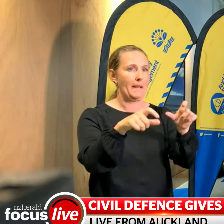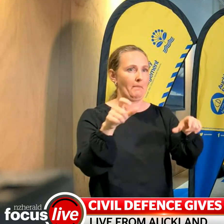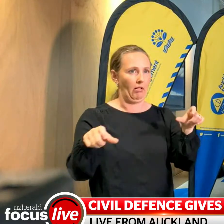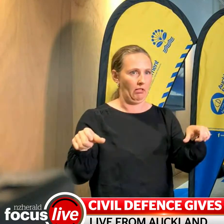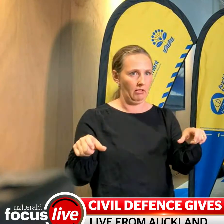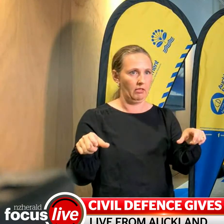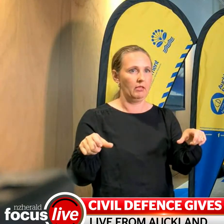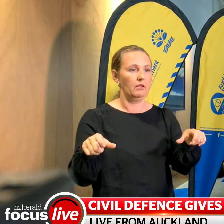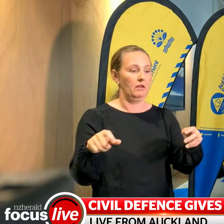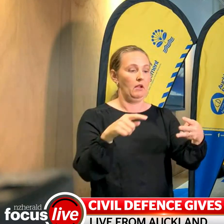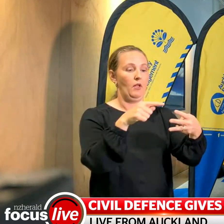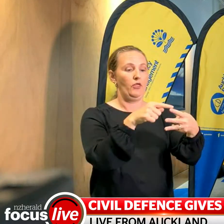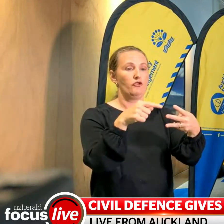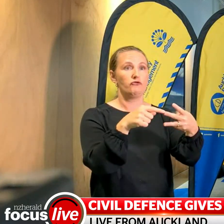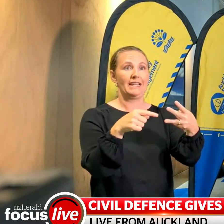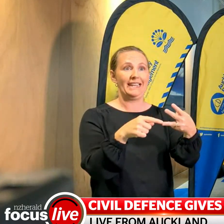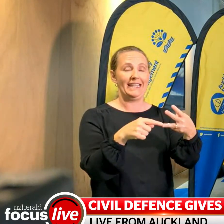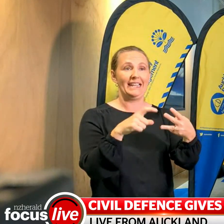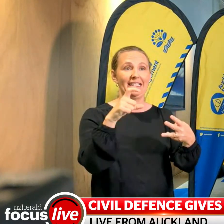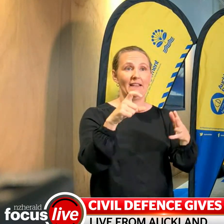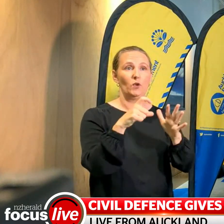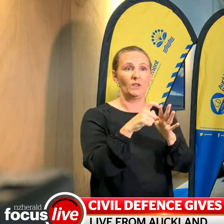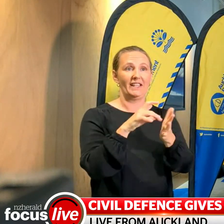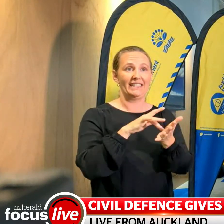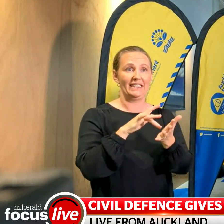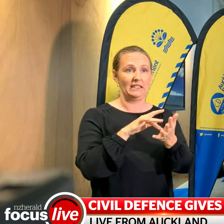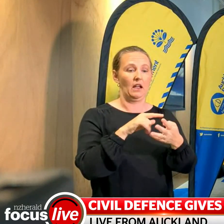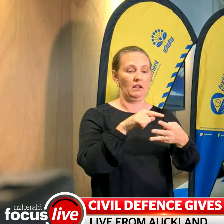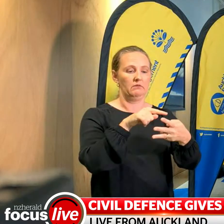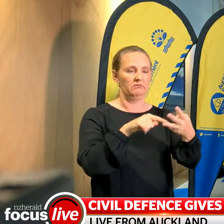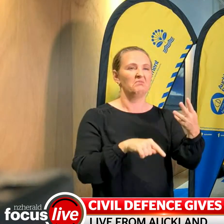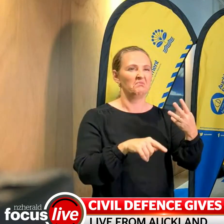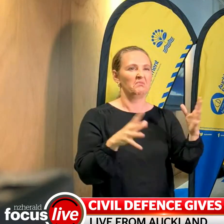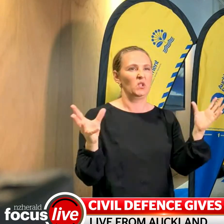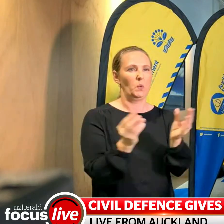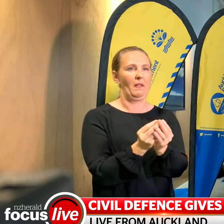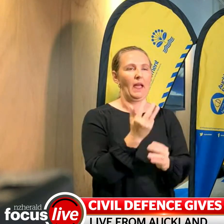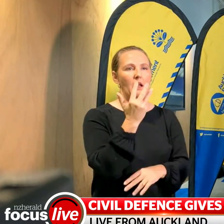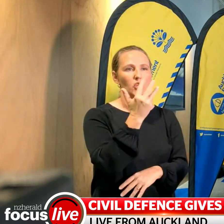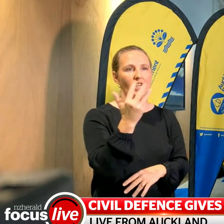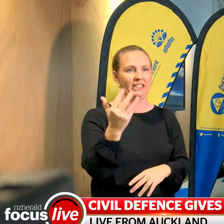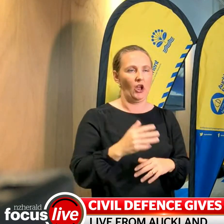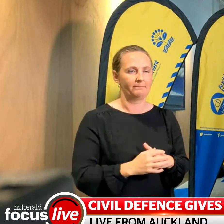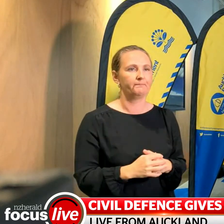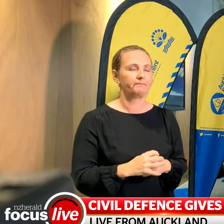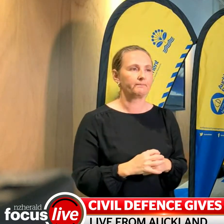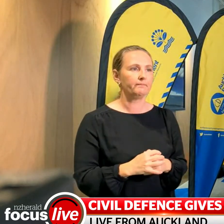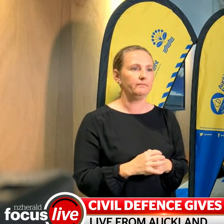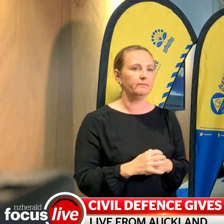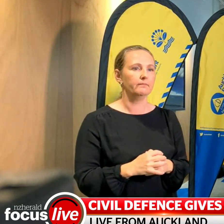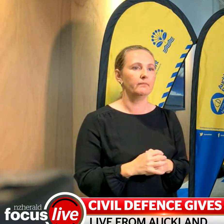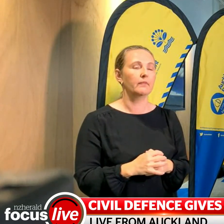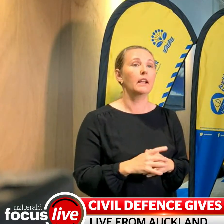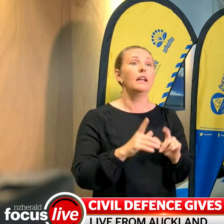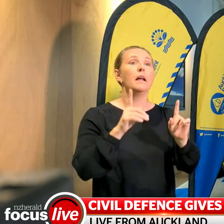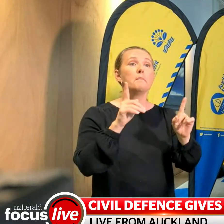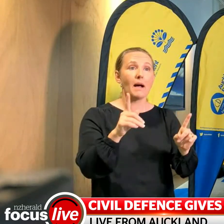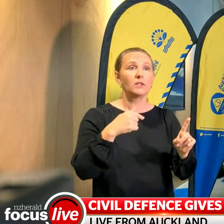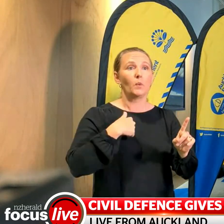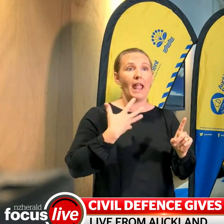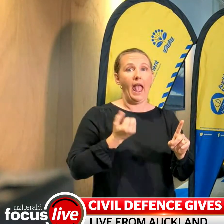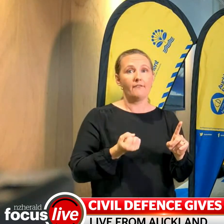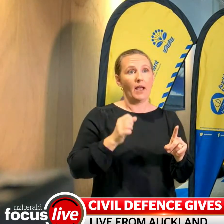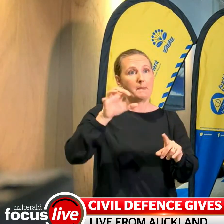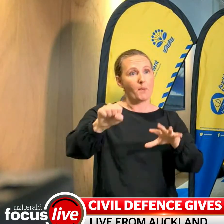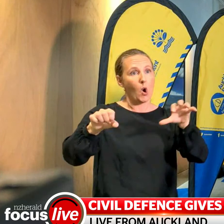or thereabouts across the 3 civil defence centres. But like I said, the intention today is we do have pre-booked